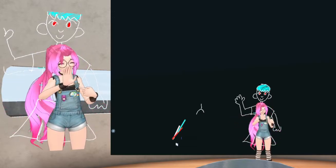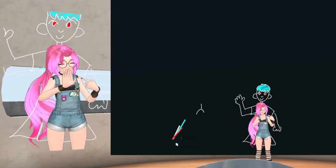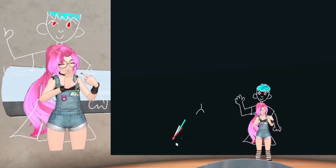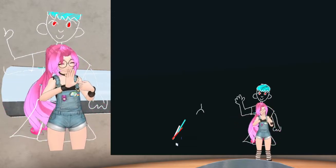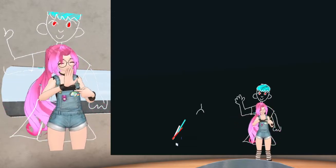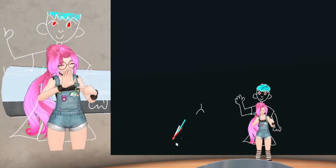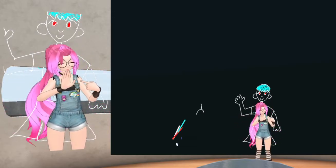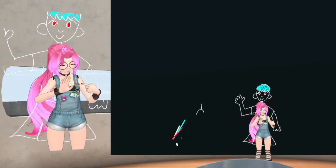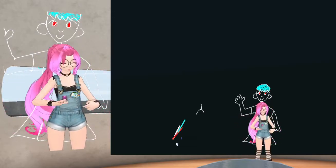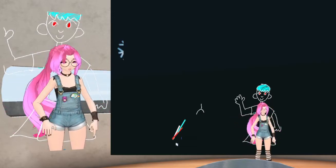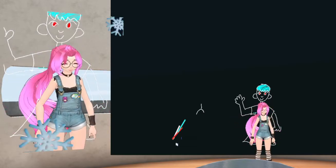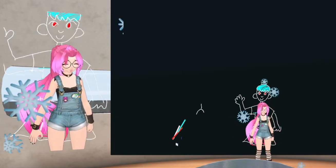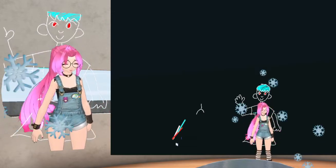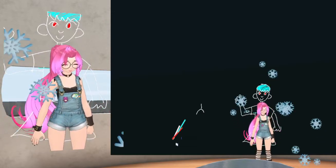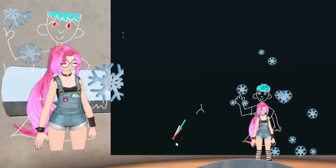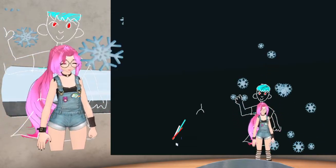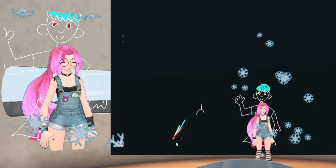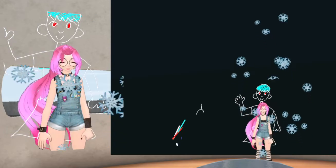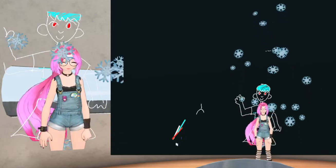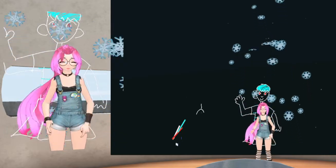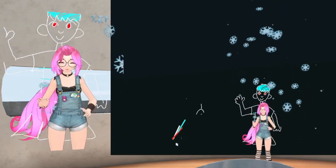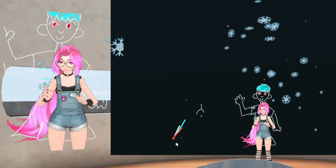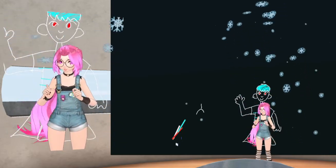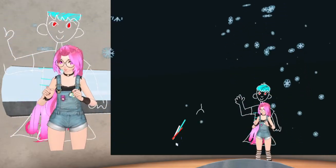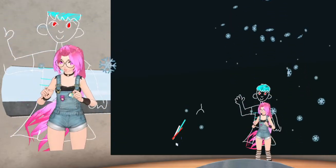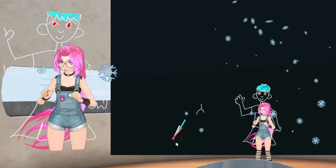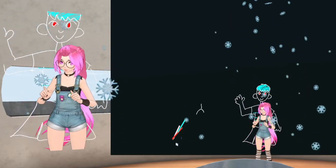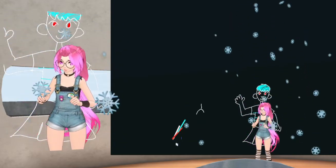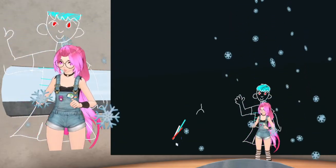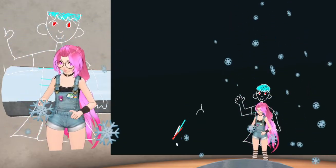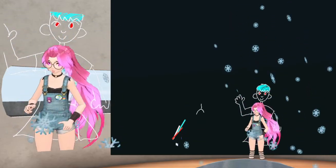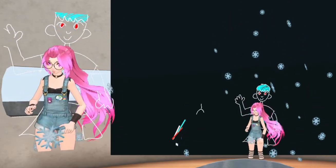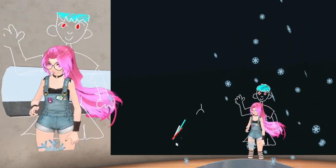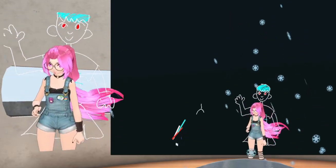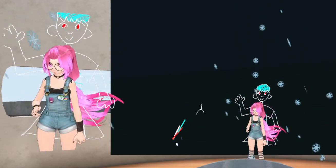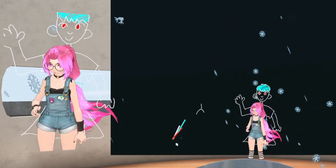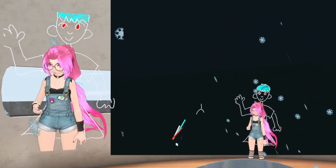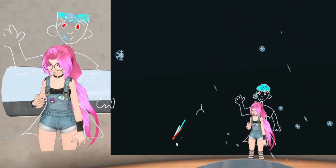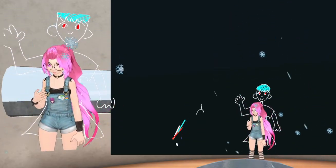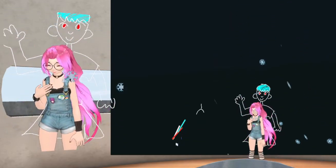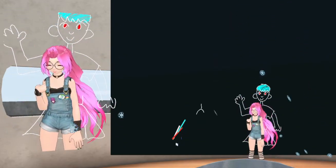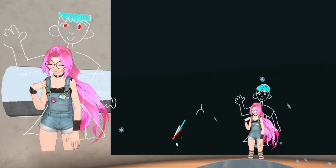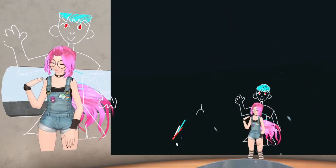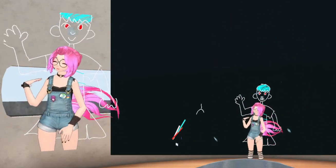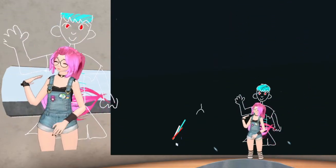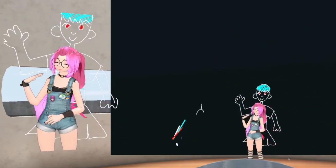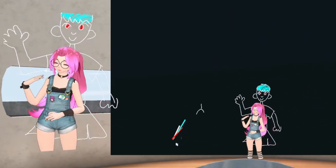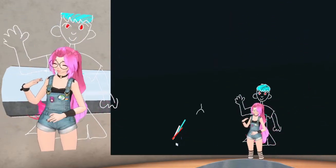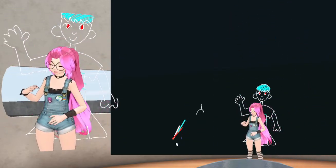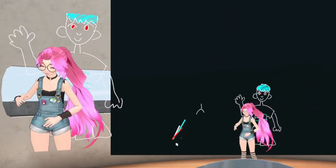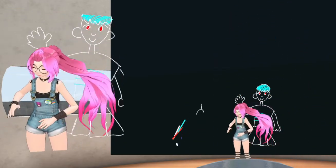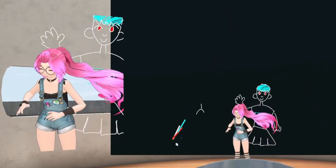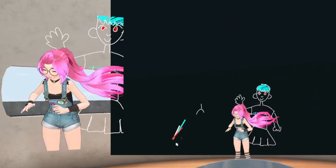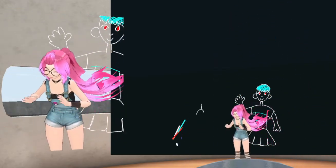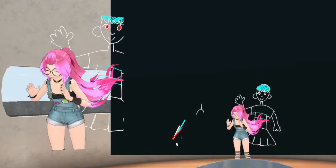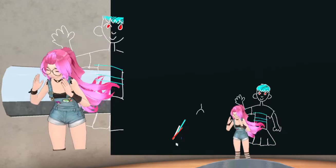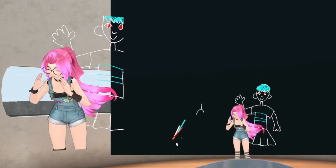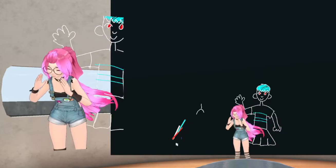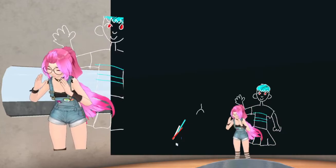it with your hand. Yeah. Any other questions? Could be about anything. Well, Hold on, yeah?